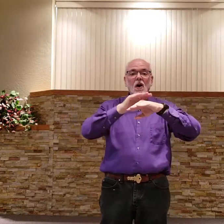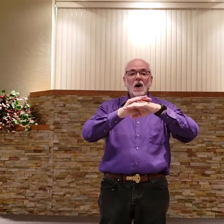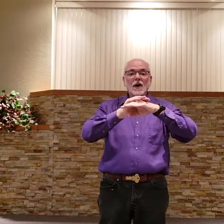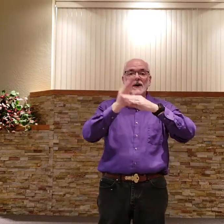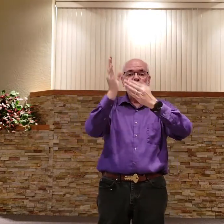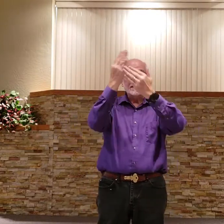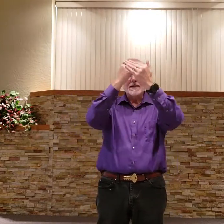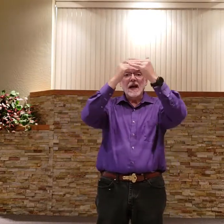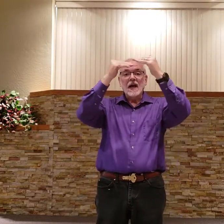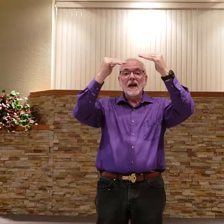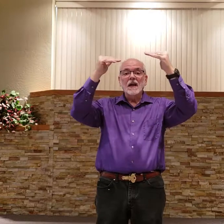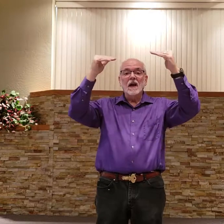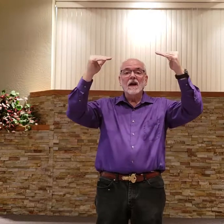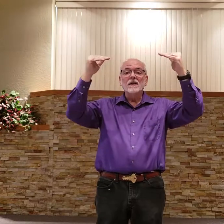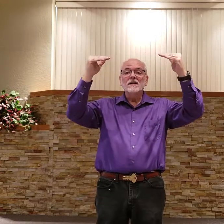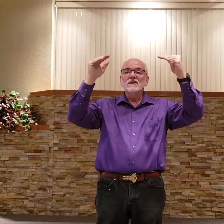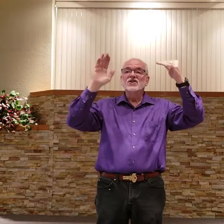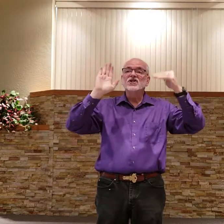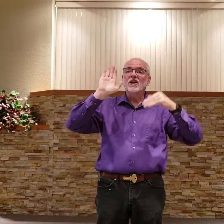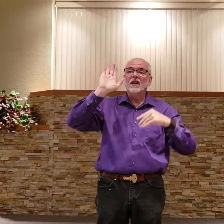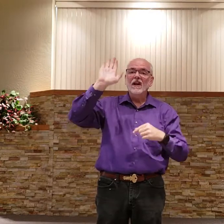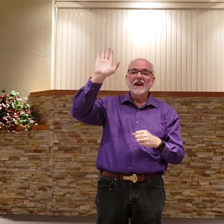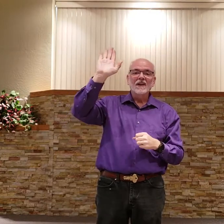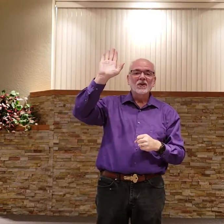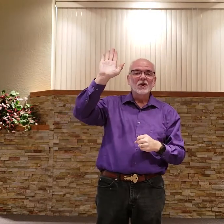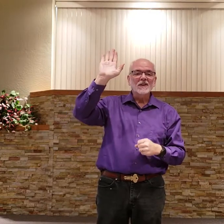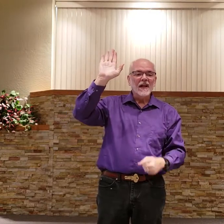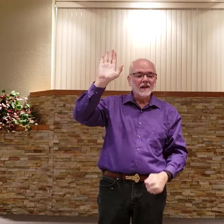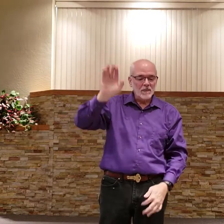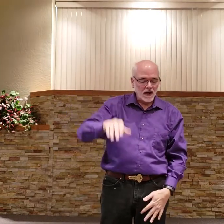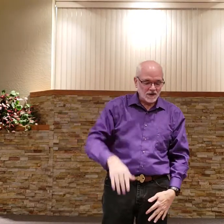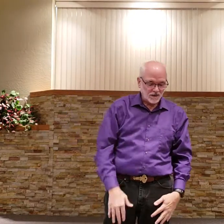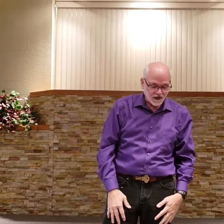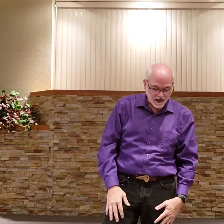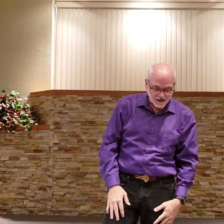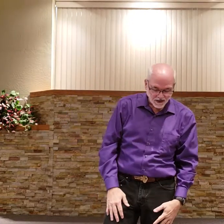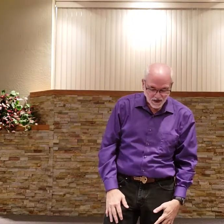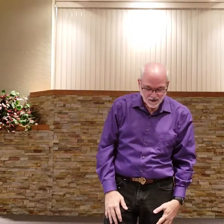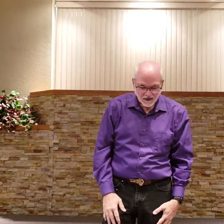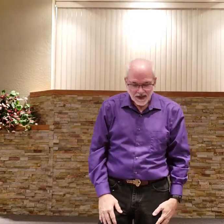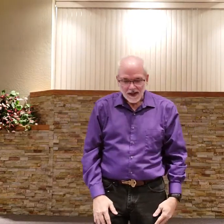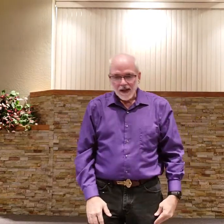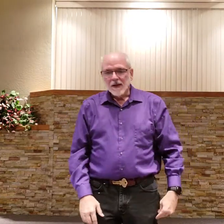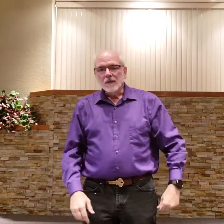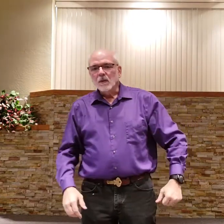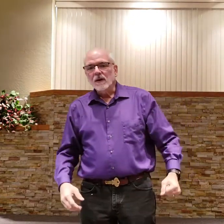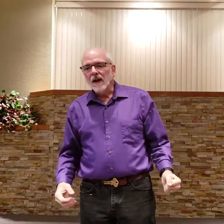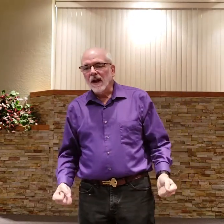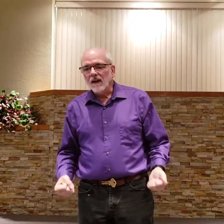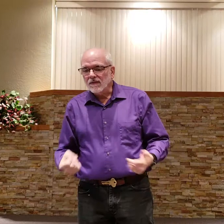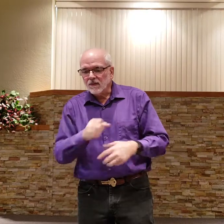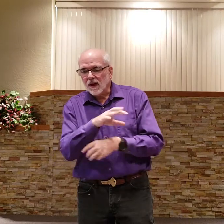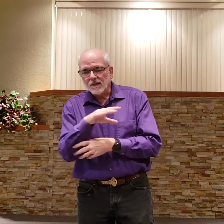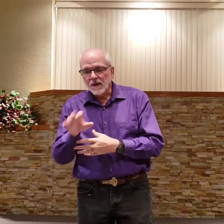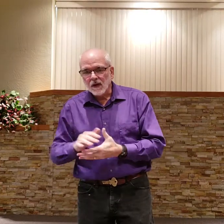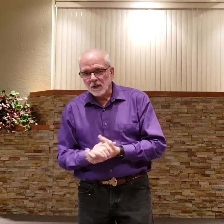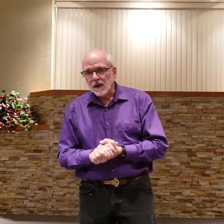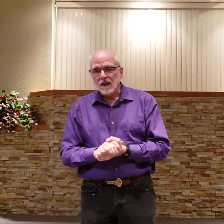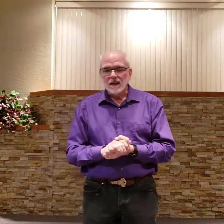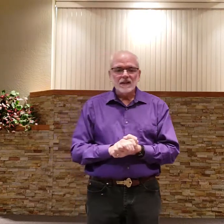On Zion's. Notice it had an apostrophe S there. We're not finger spelling this, and